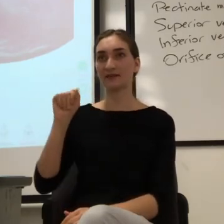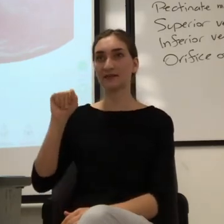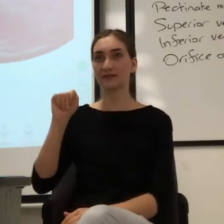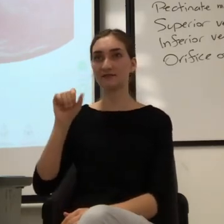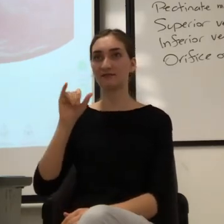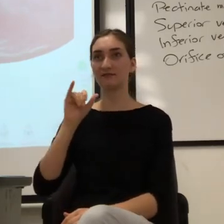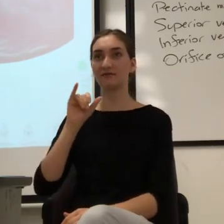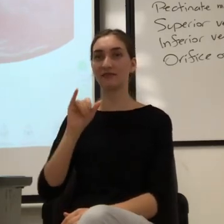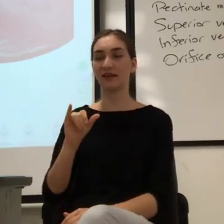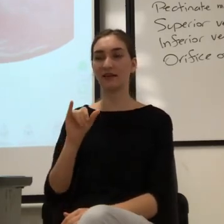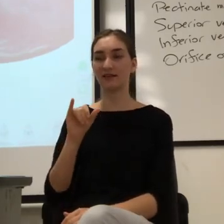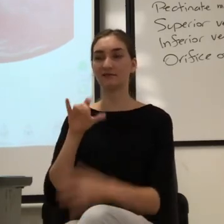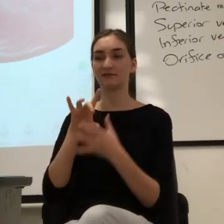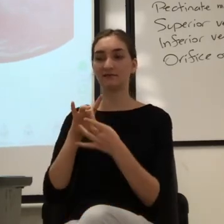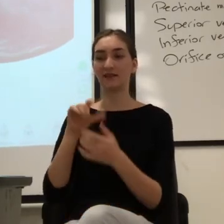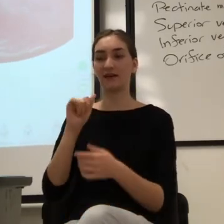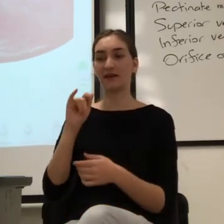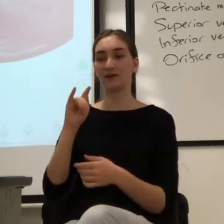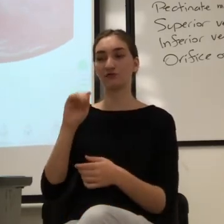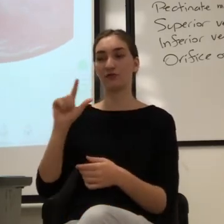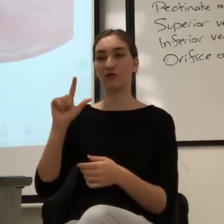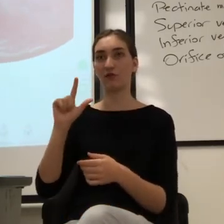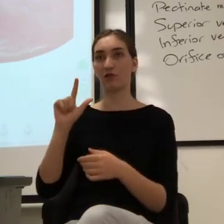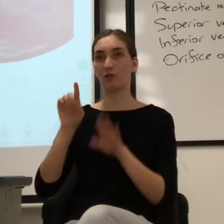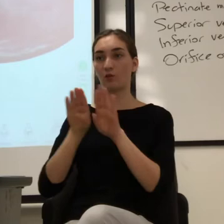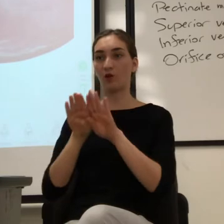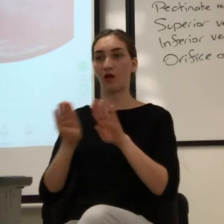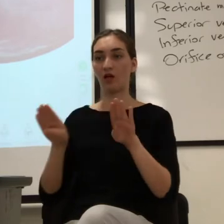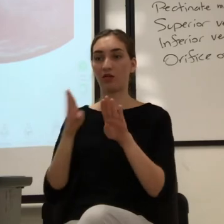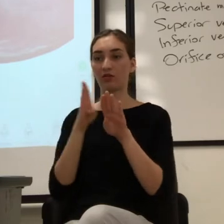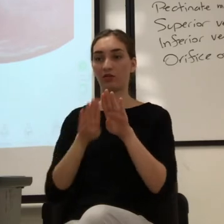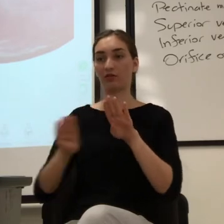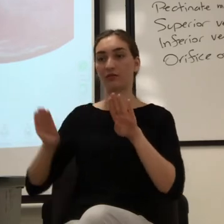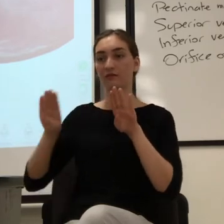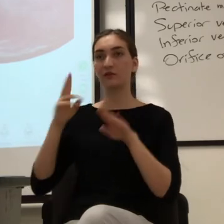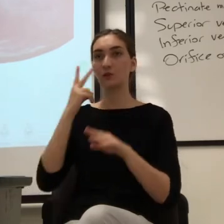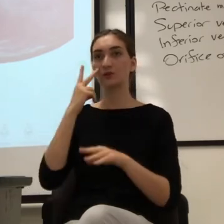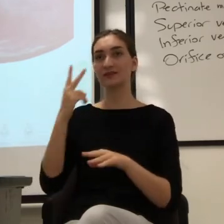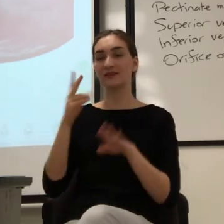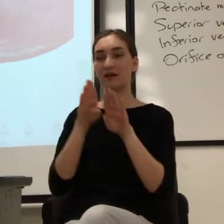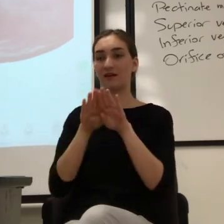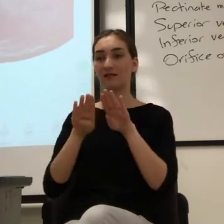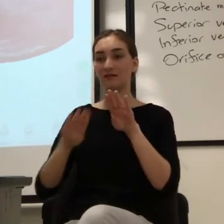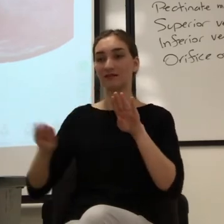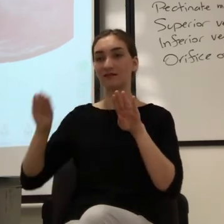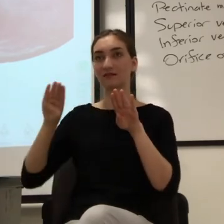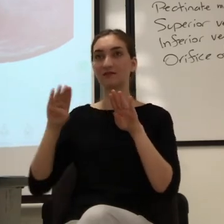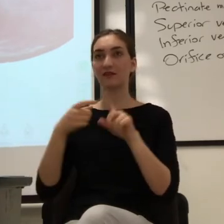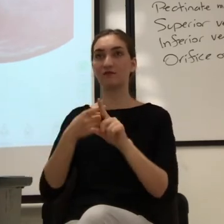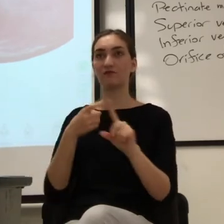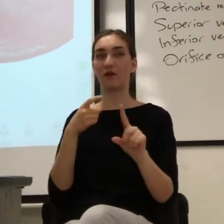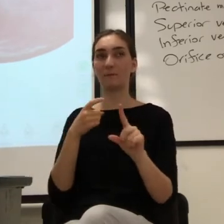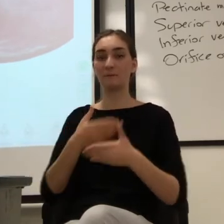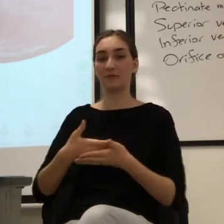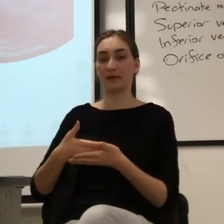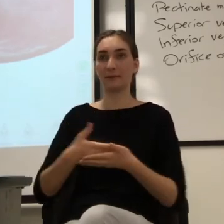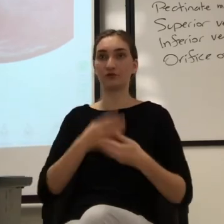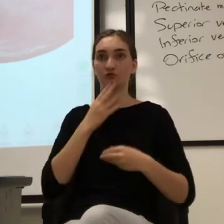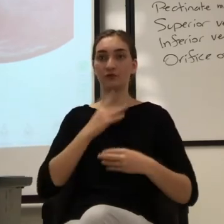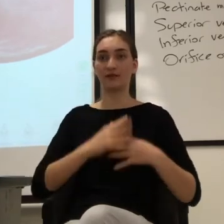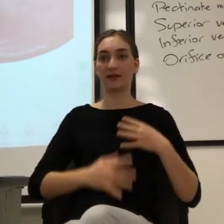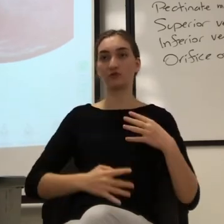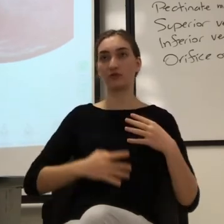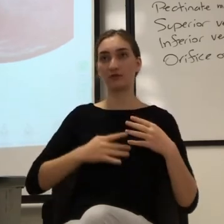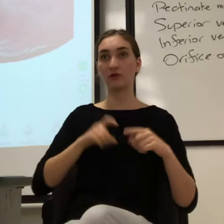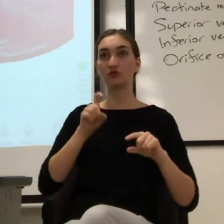atrial wall there. Now I have a highlight in green. You see that? That little depression is a remnant of fetal circulation. It should close when